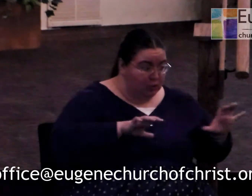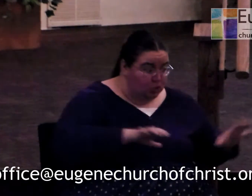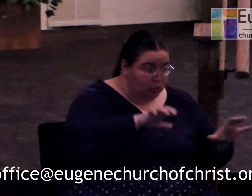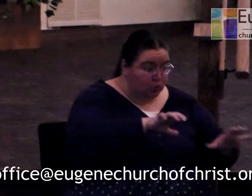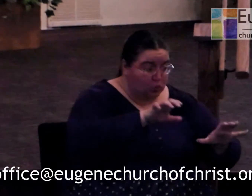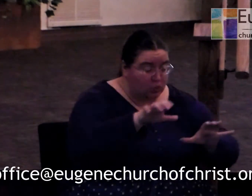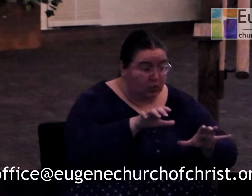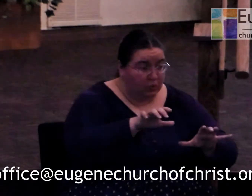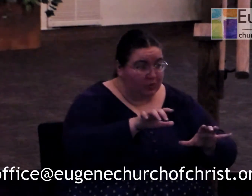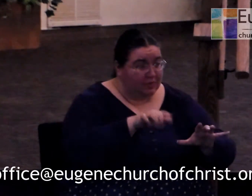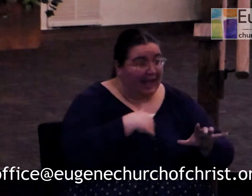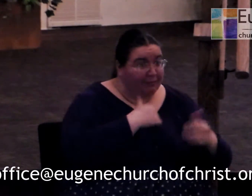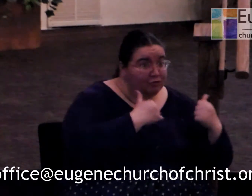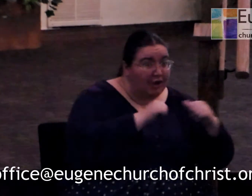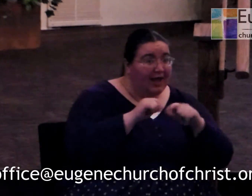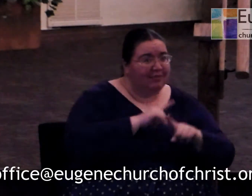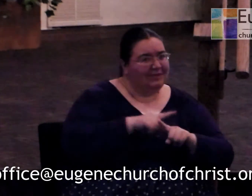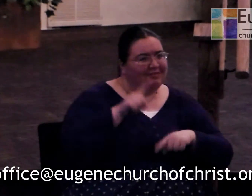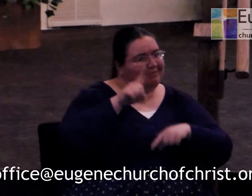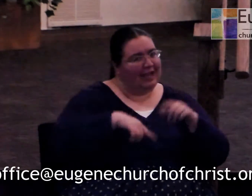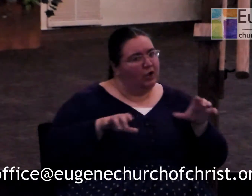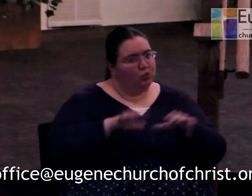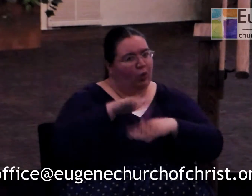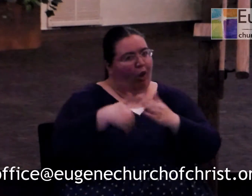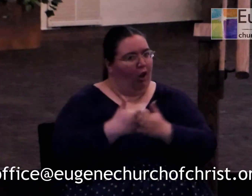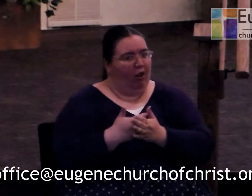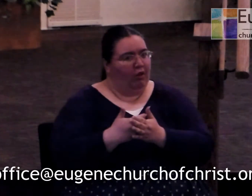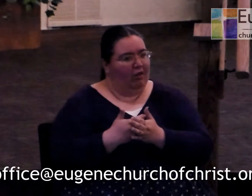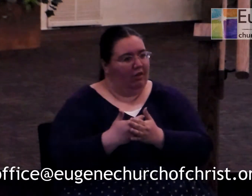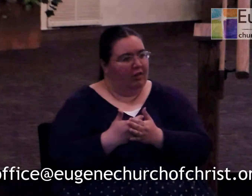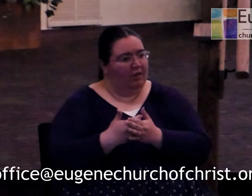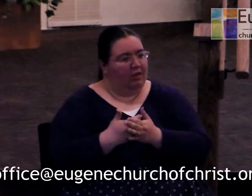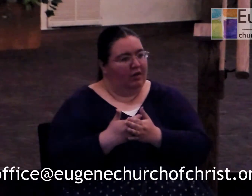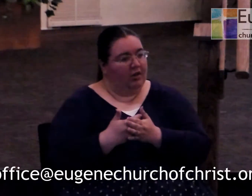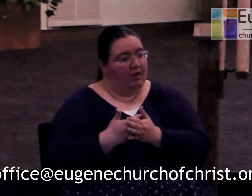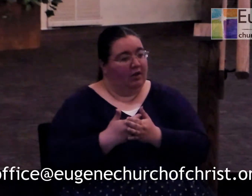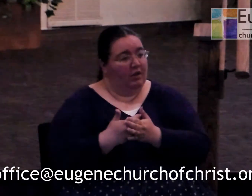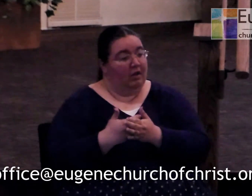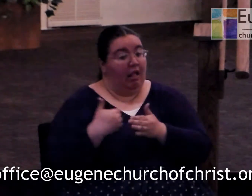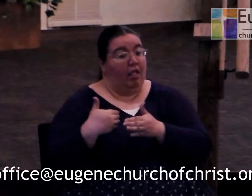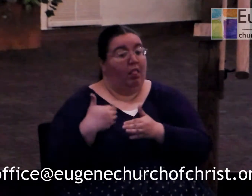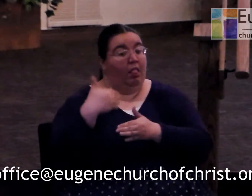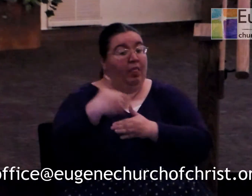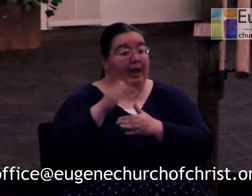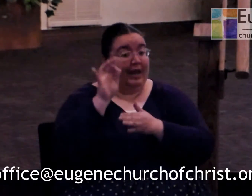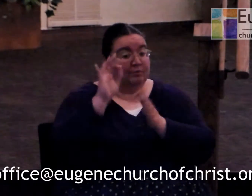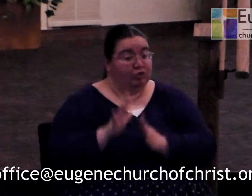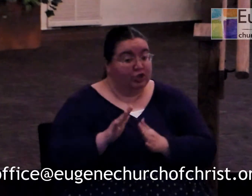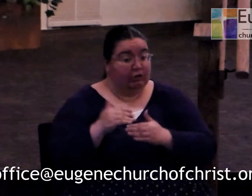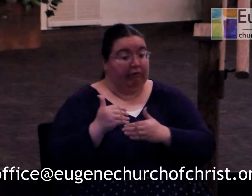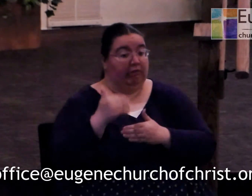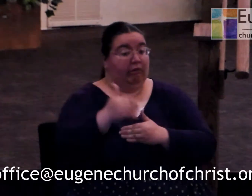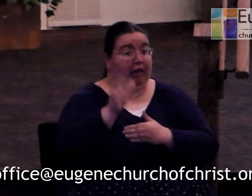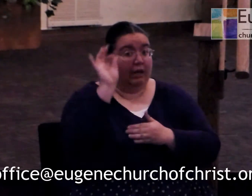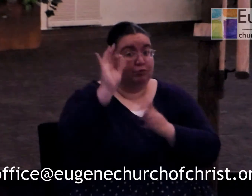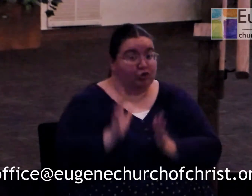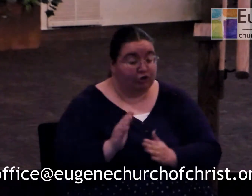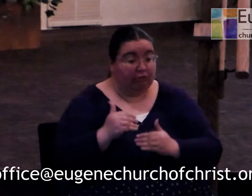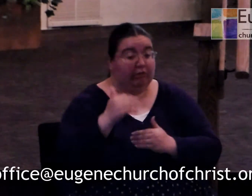I can't do it all. And whoever comes after me, and the guy who comes after him, and the one who comes after him, they won't be able